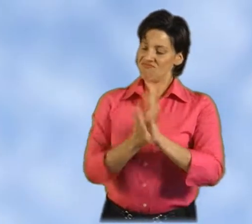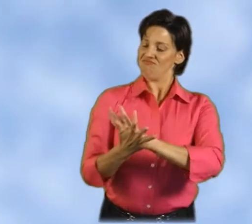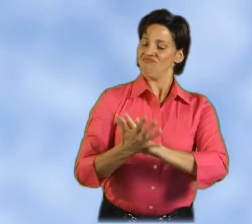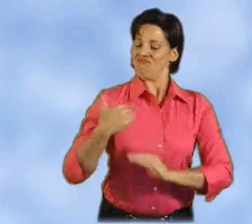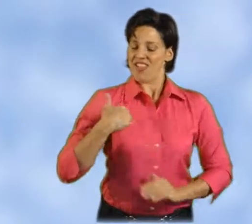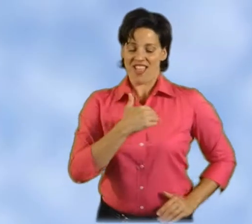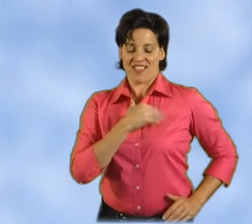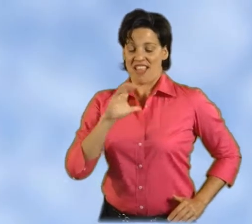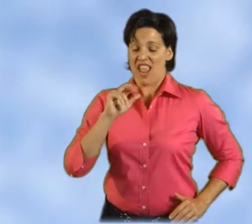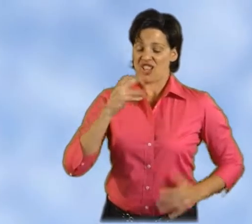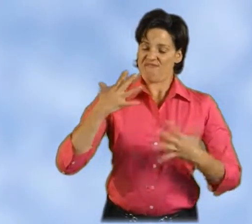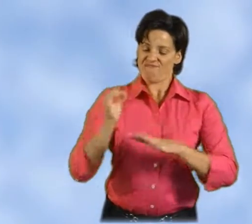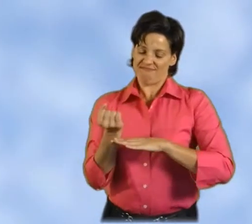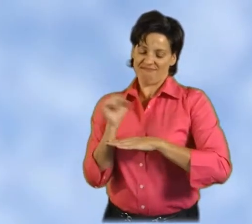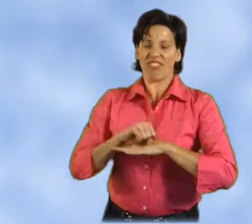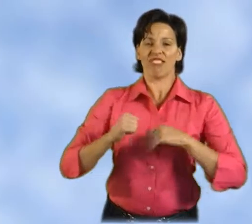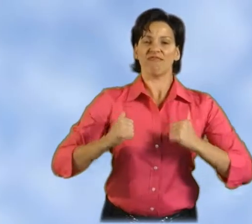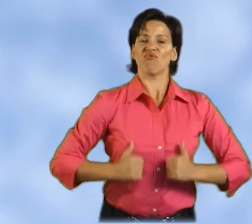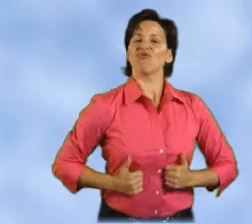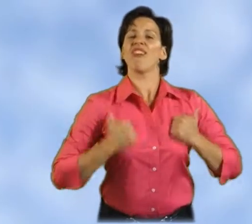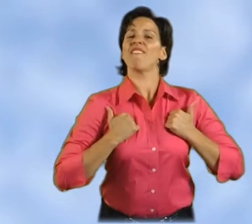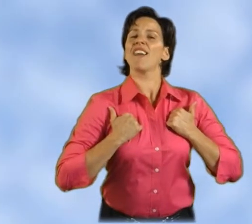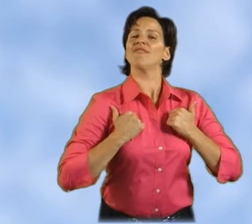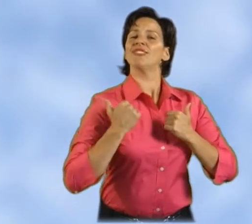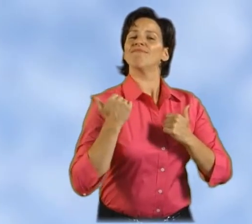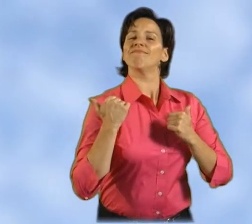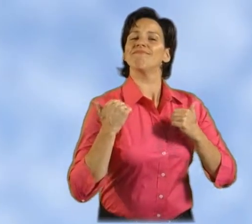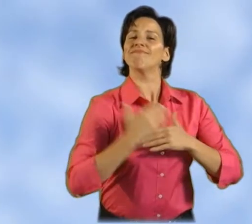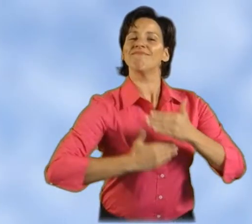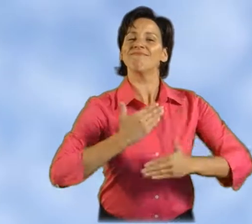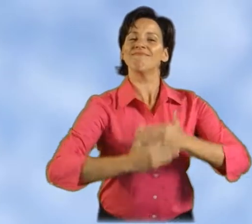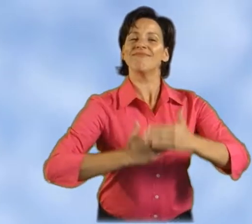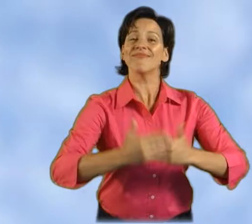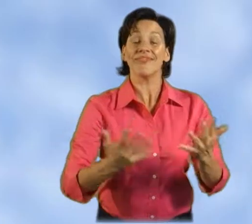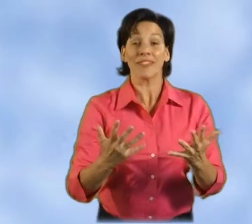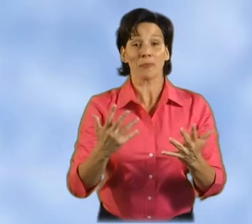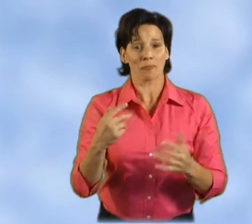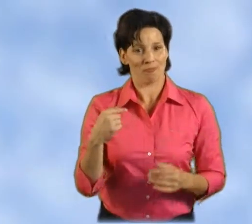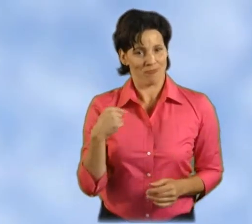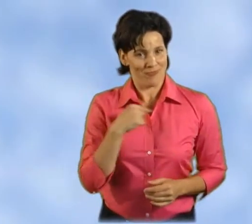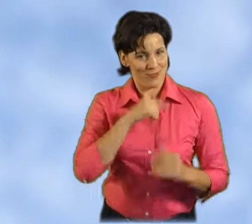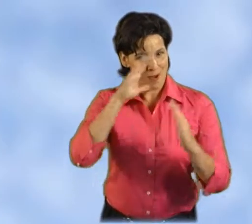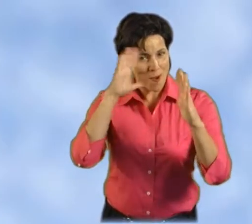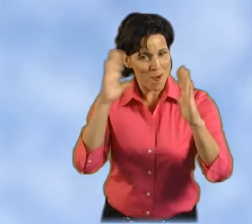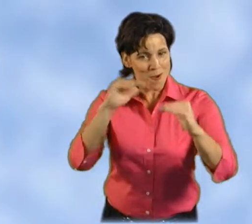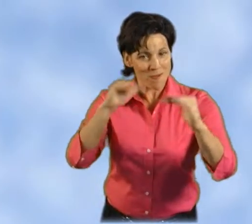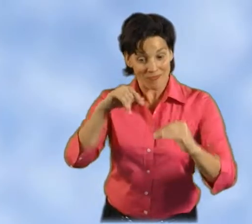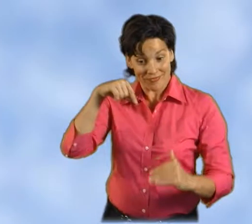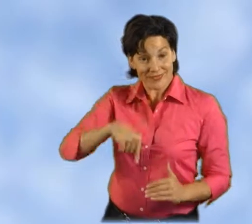I know it's not always easy for us deaf and hard of hearing women to talk with doctors or nurses to get complete